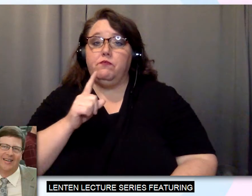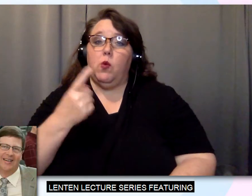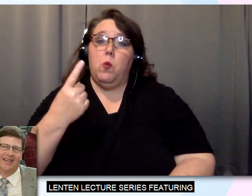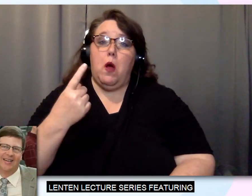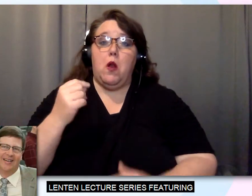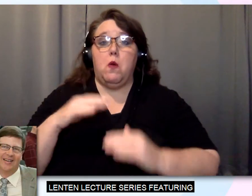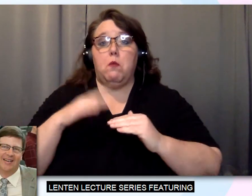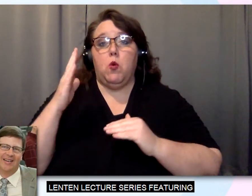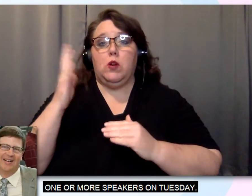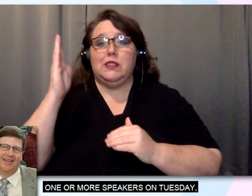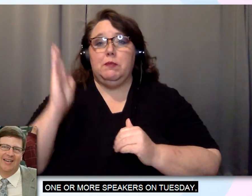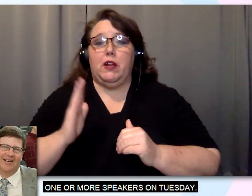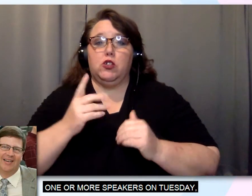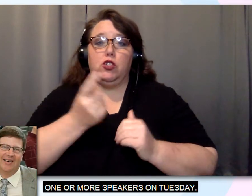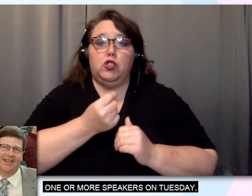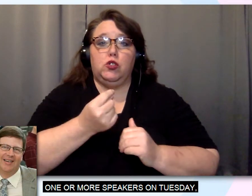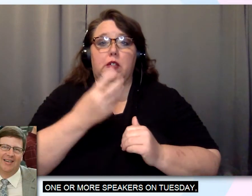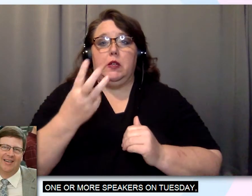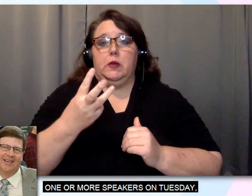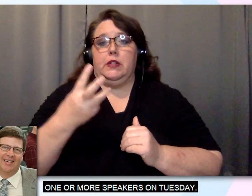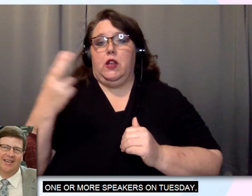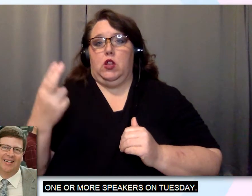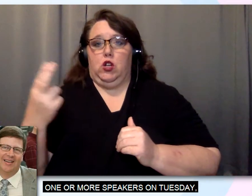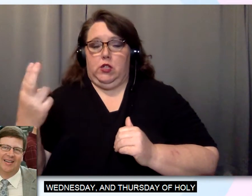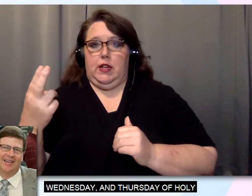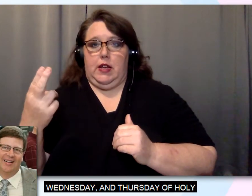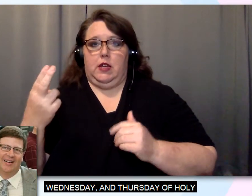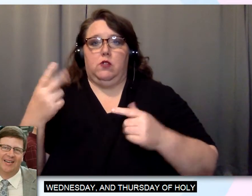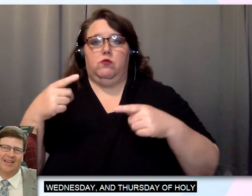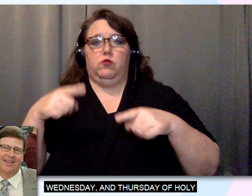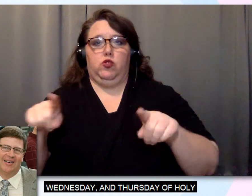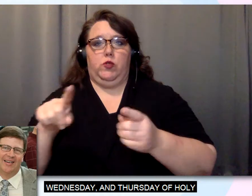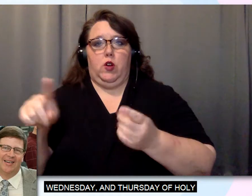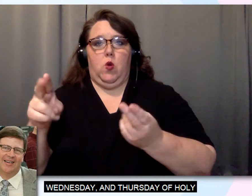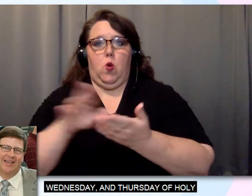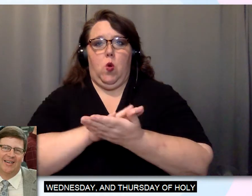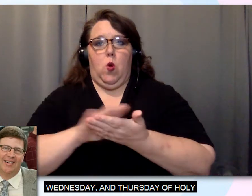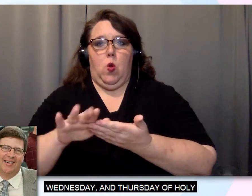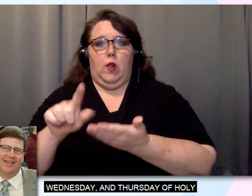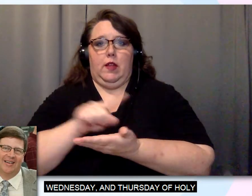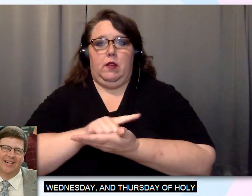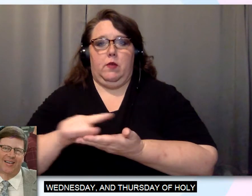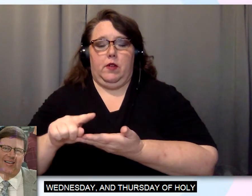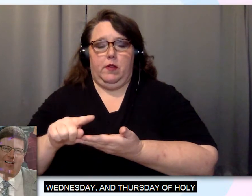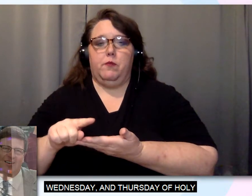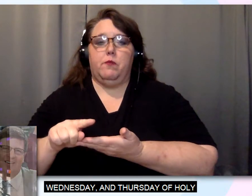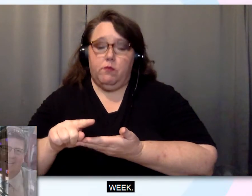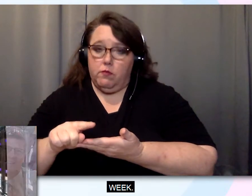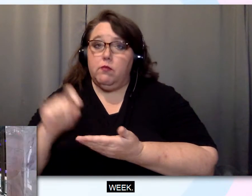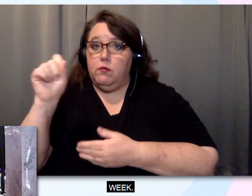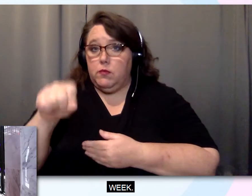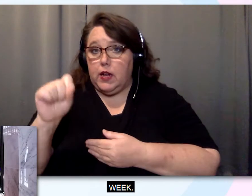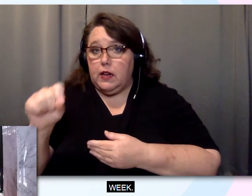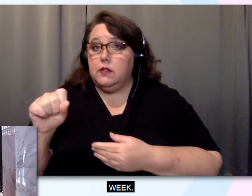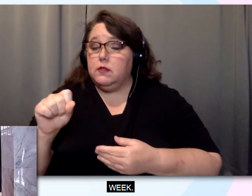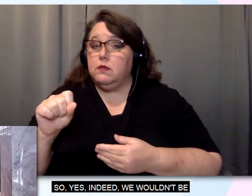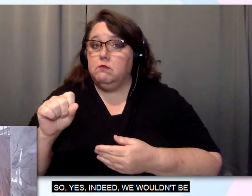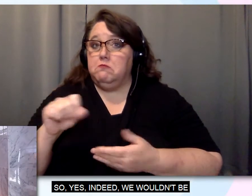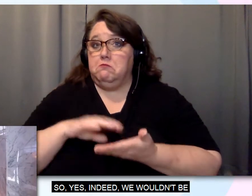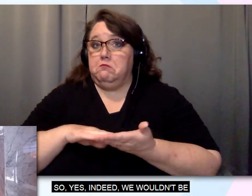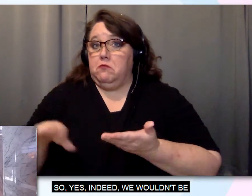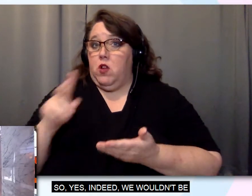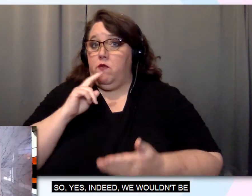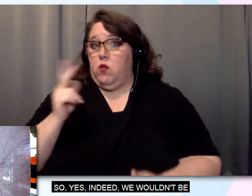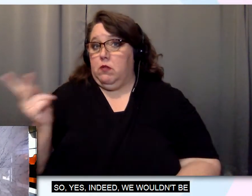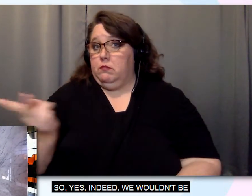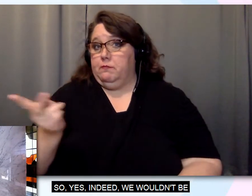Series, featuring one or more speakers on Tuesday, Wednesday, and Thursday of Holy Week. So yes, indeed,